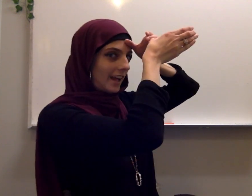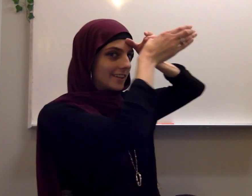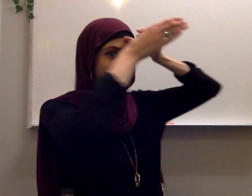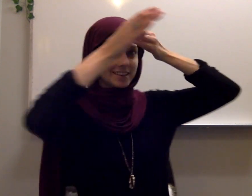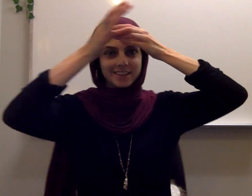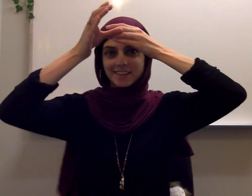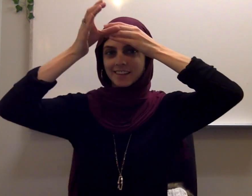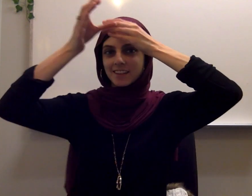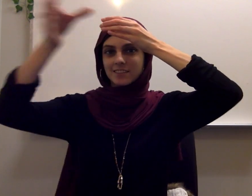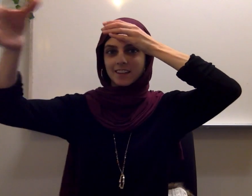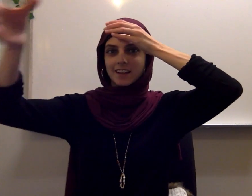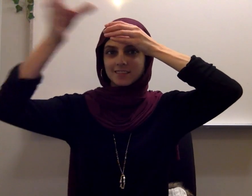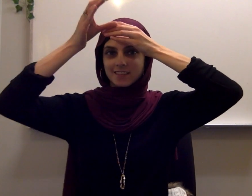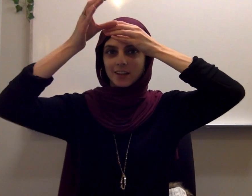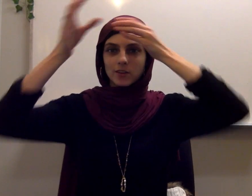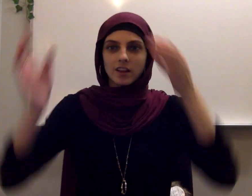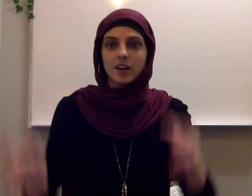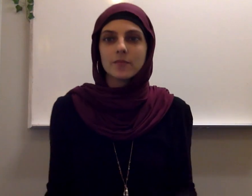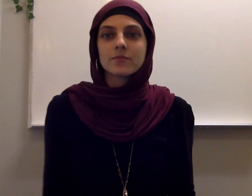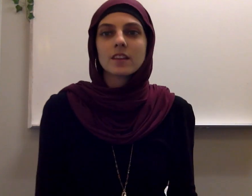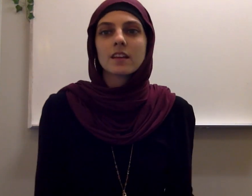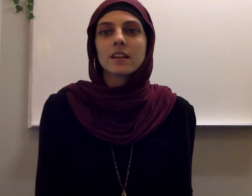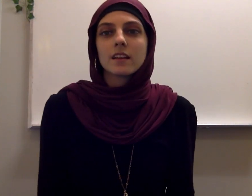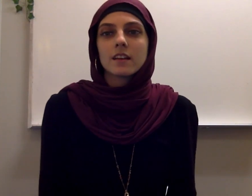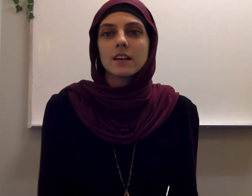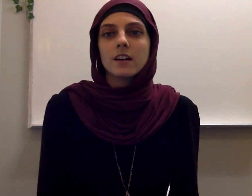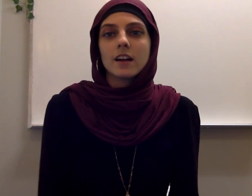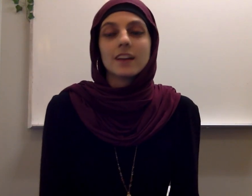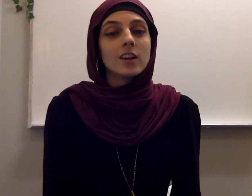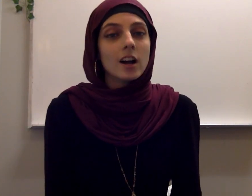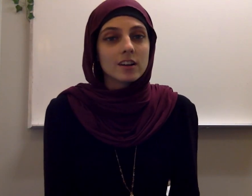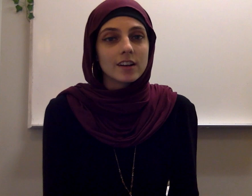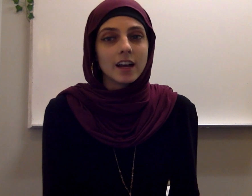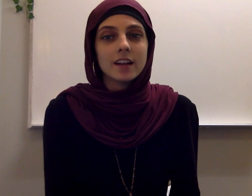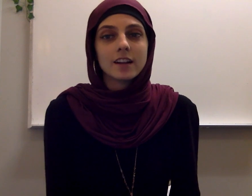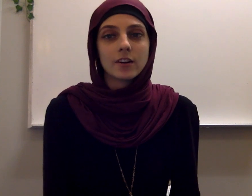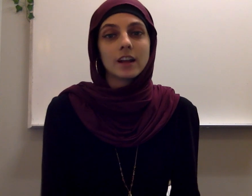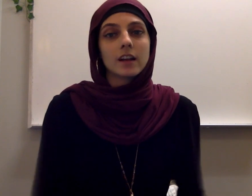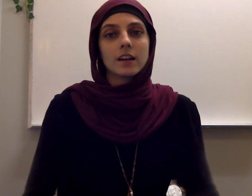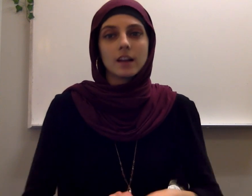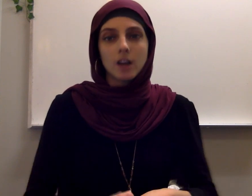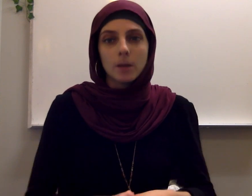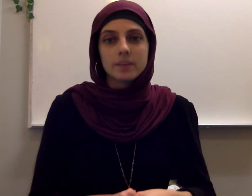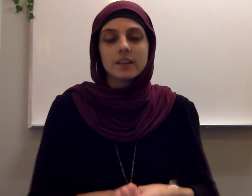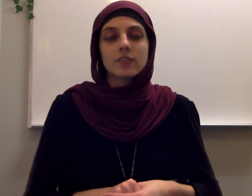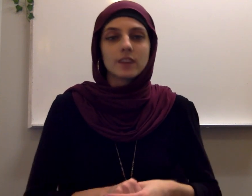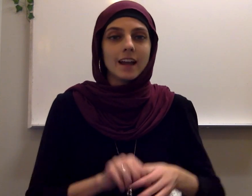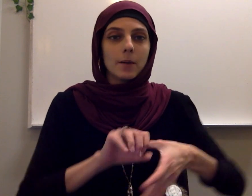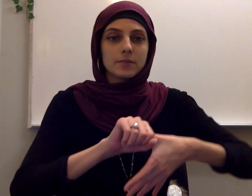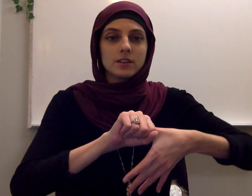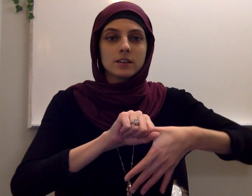hand. Okay, they know a lot. All right, not good at, or incompetent or inept.